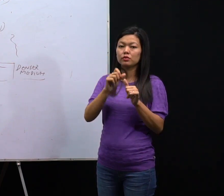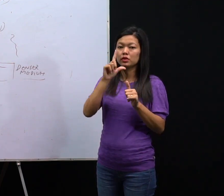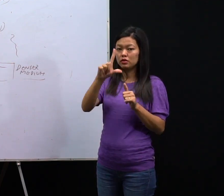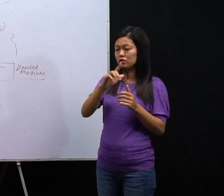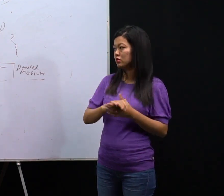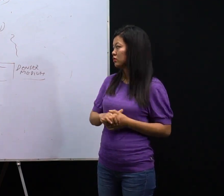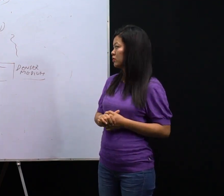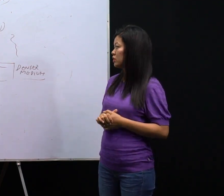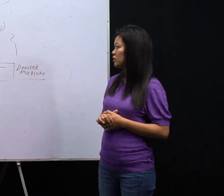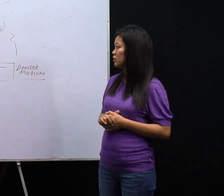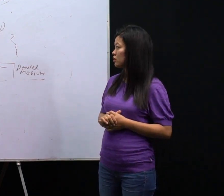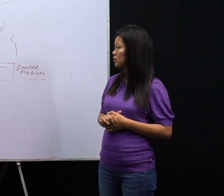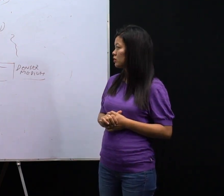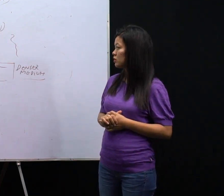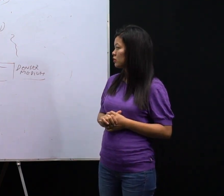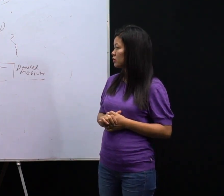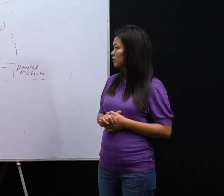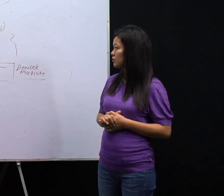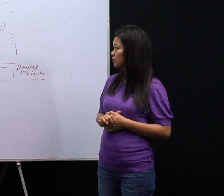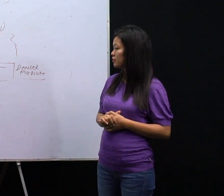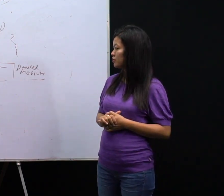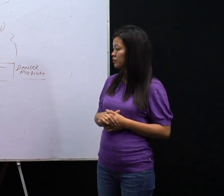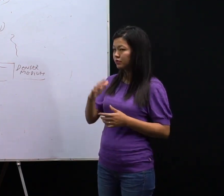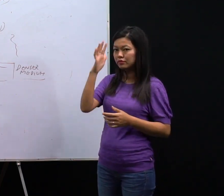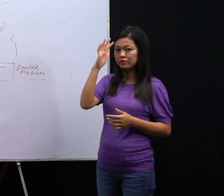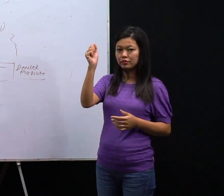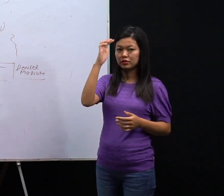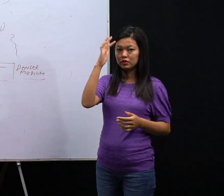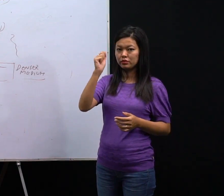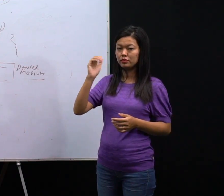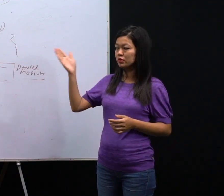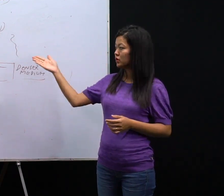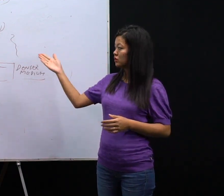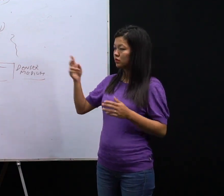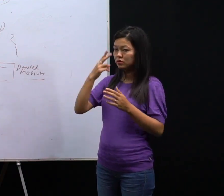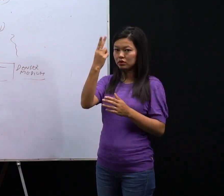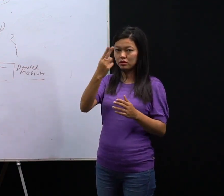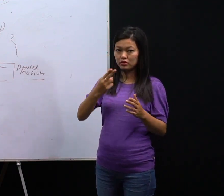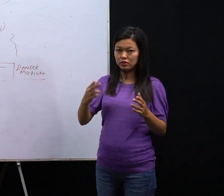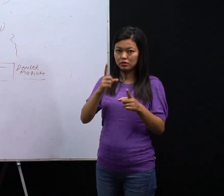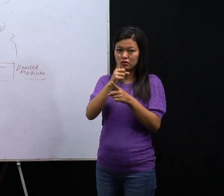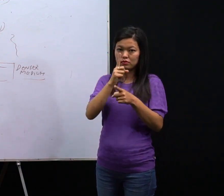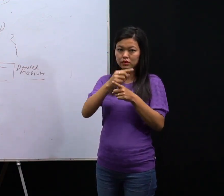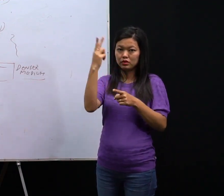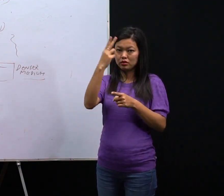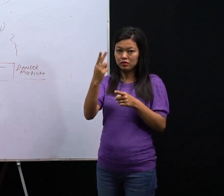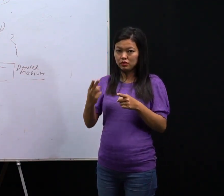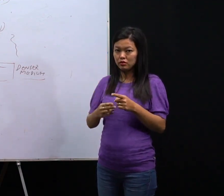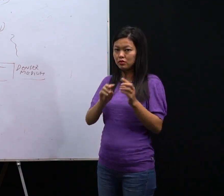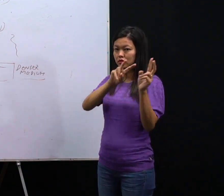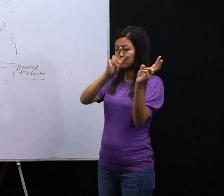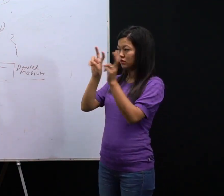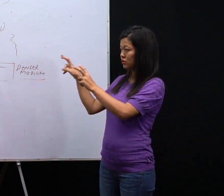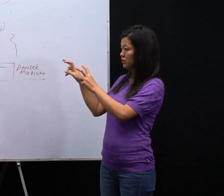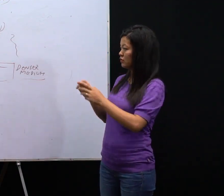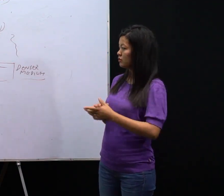ray. This is the incident ray. Now, since the speed of light is traveling from